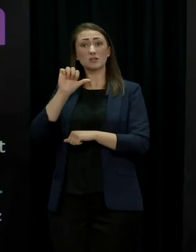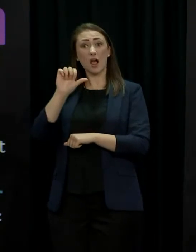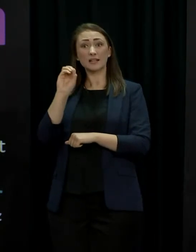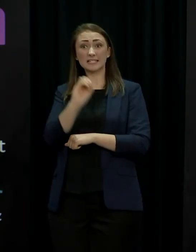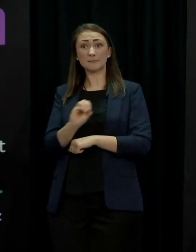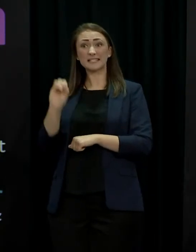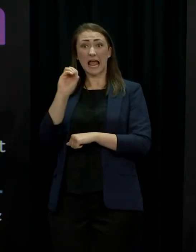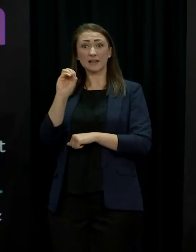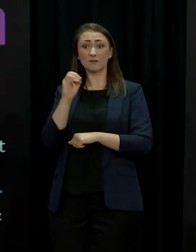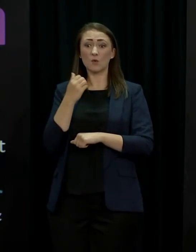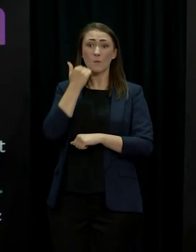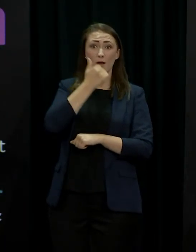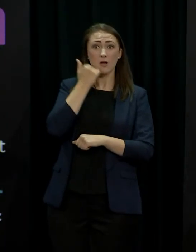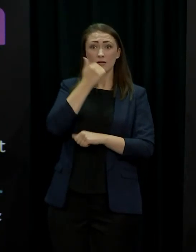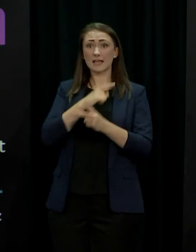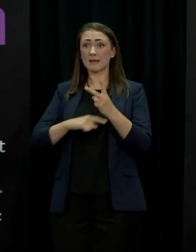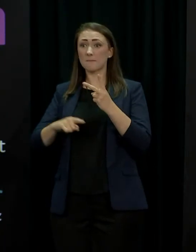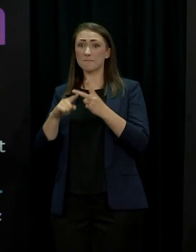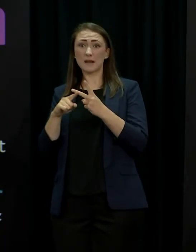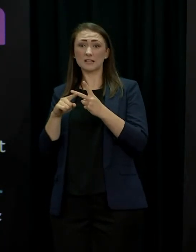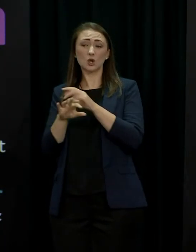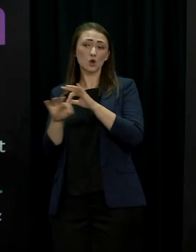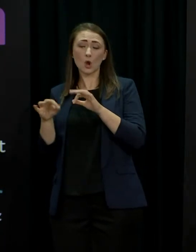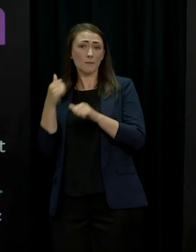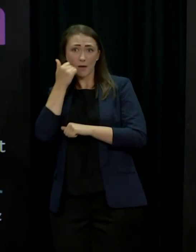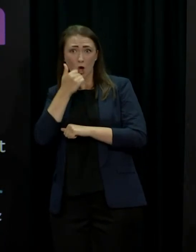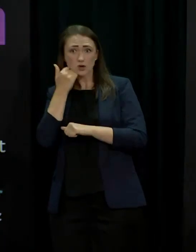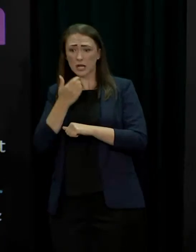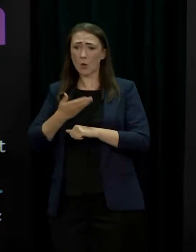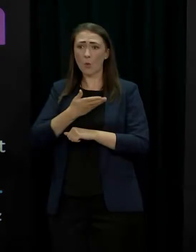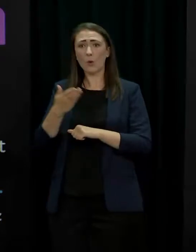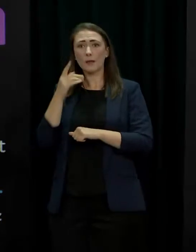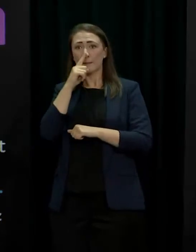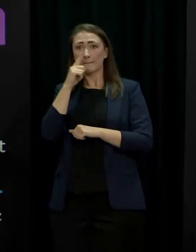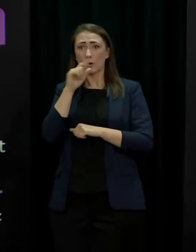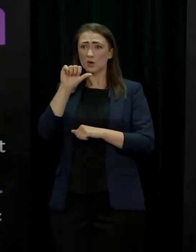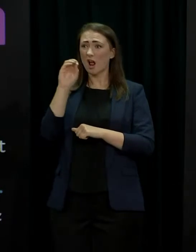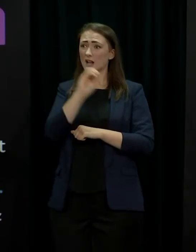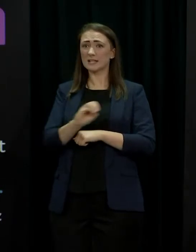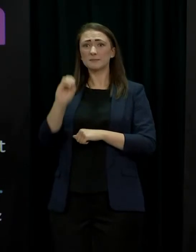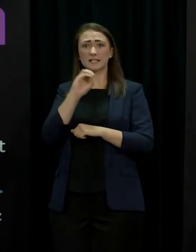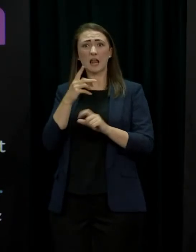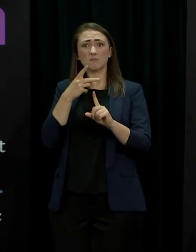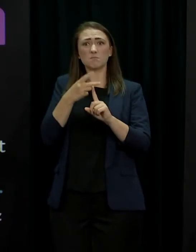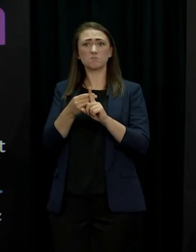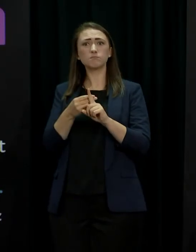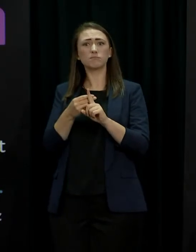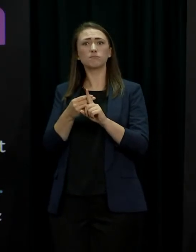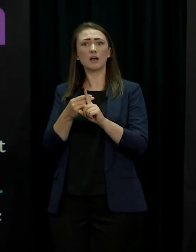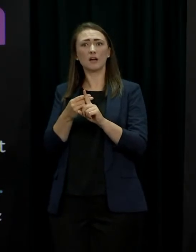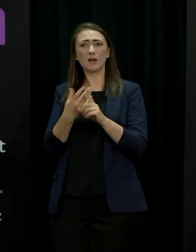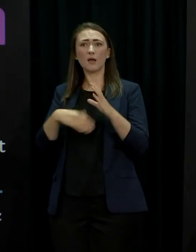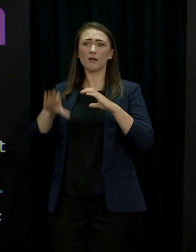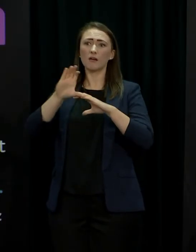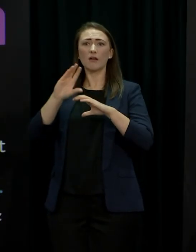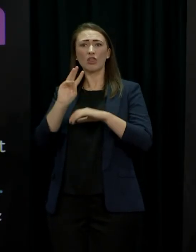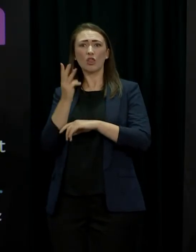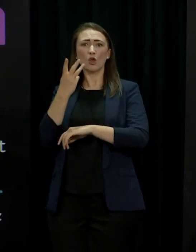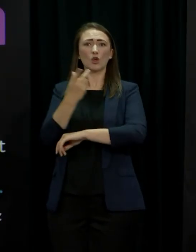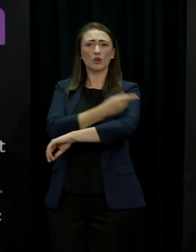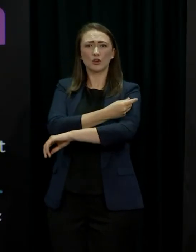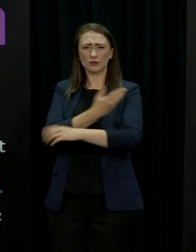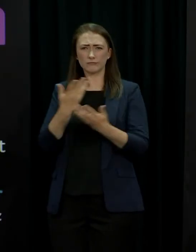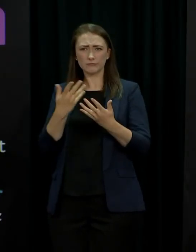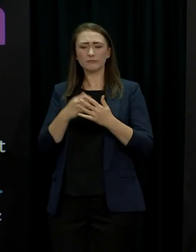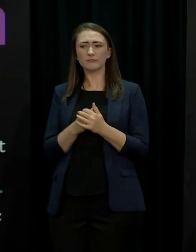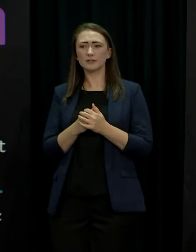Māori and non-Māori. And that is an achievement that very few population health programs have have made in years past,